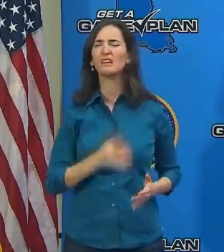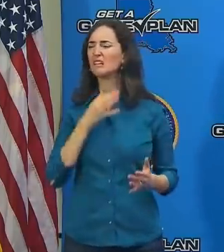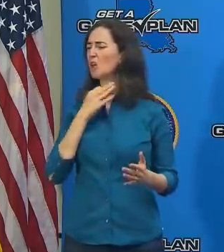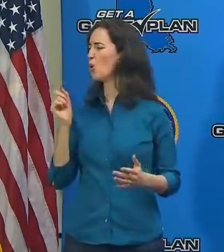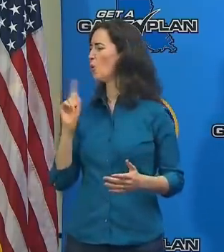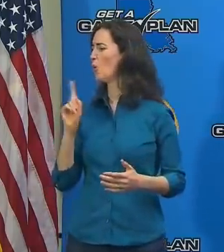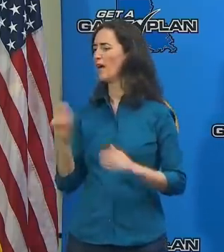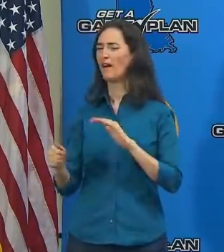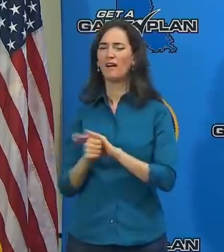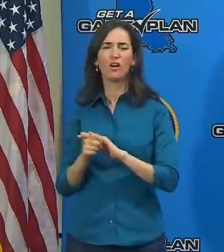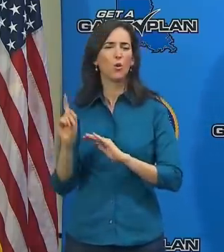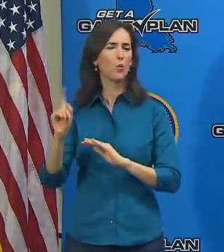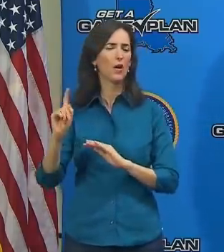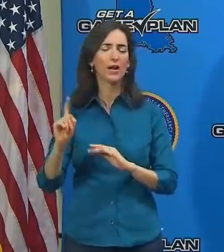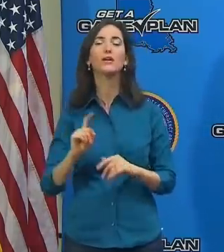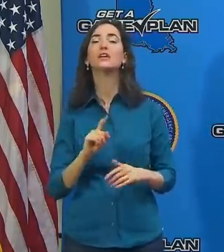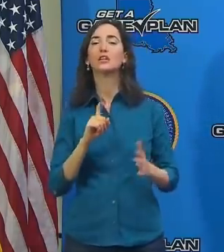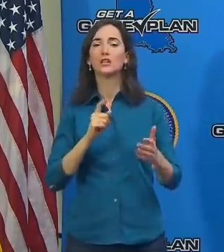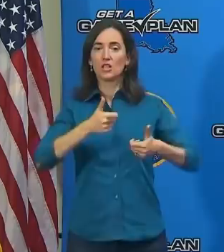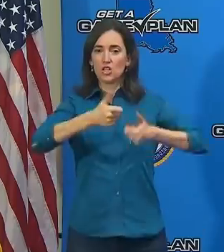Shelter to